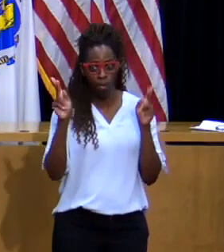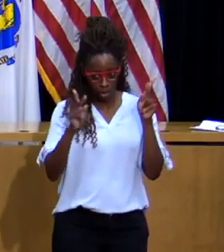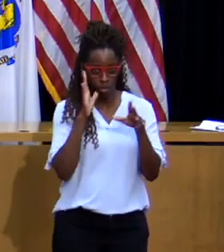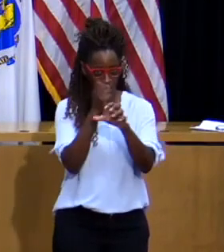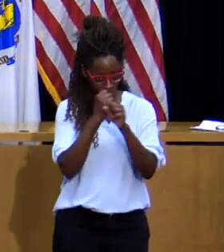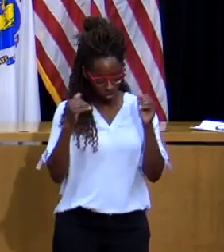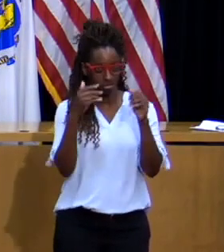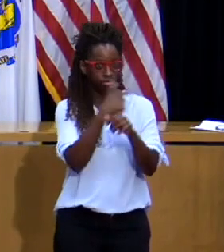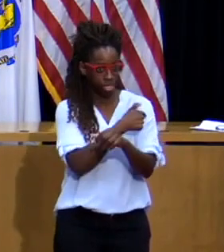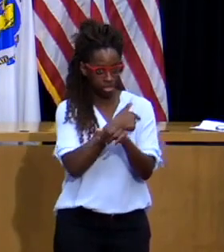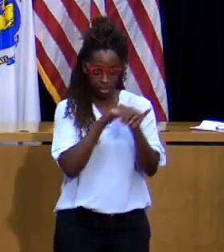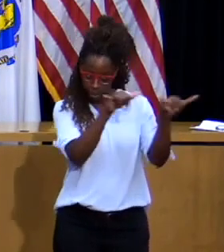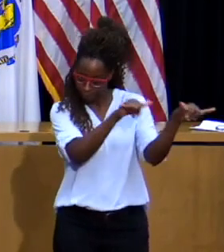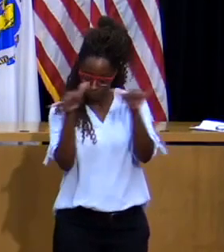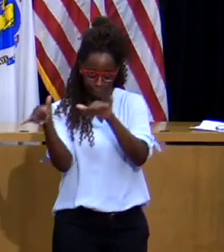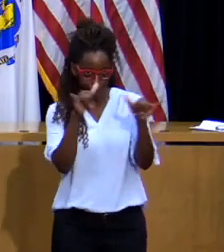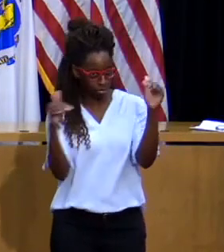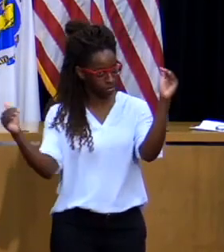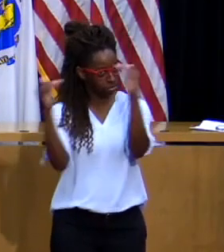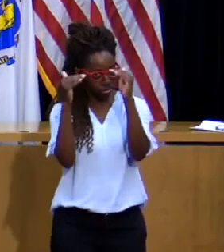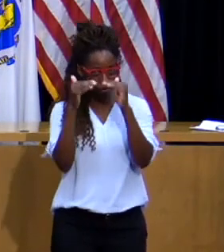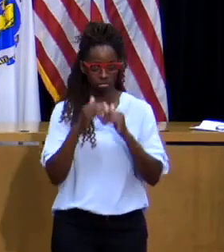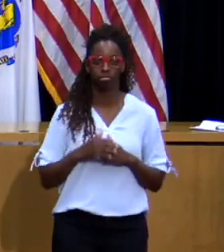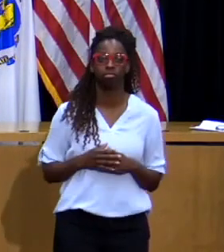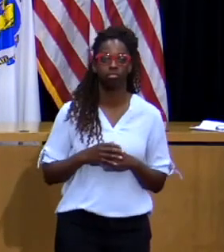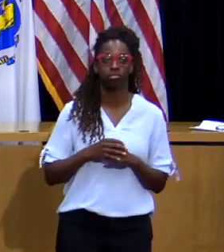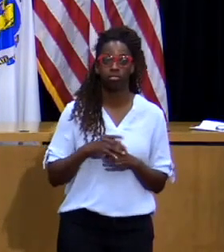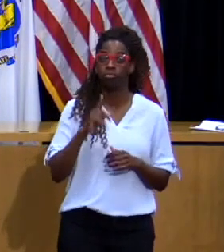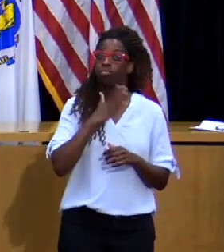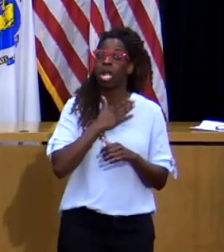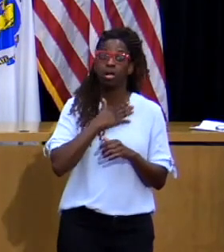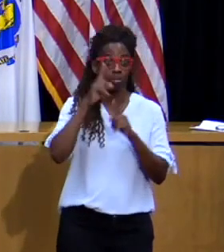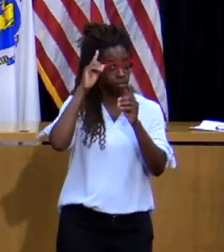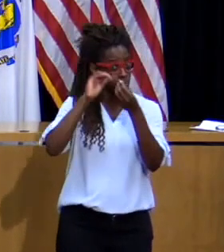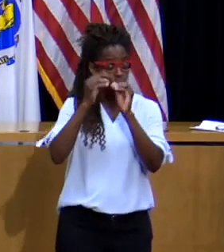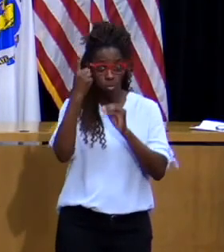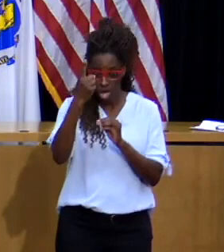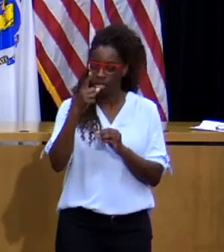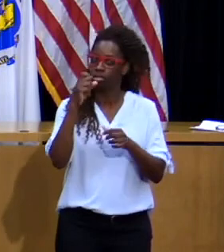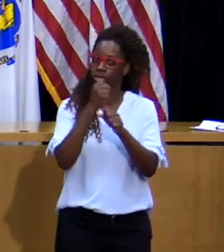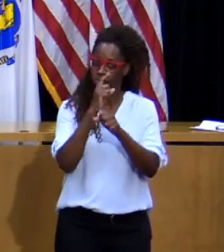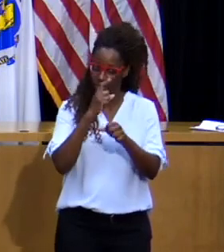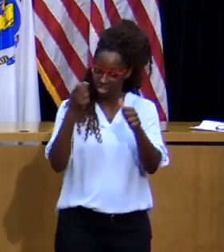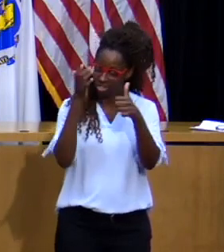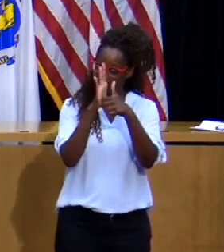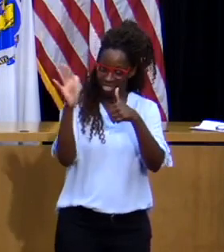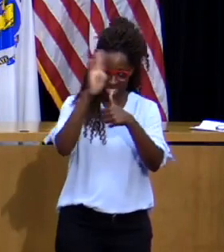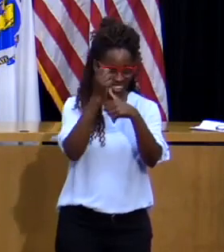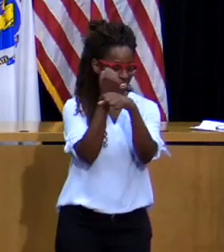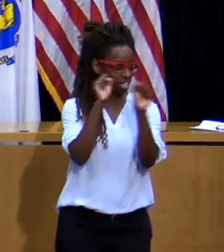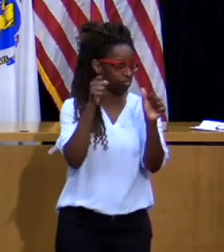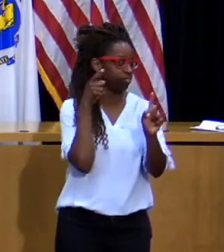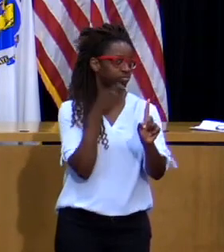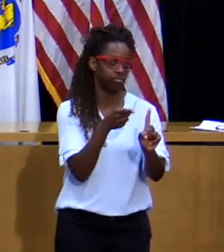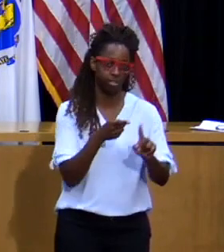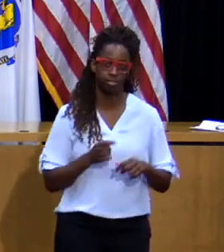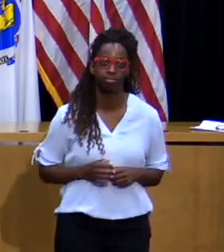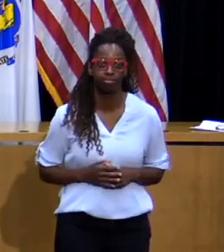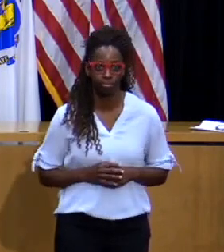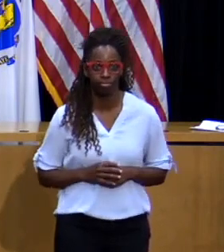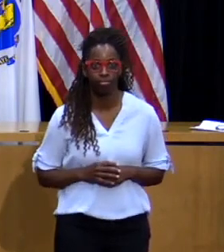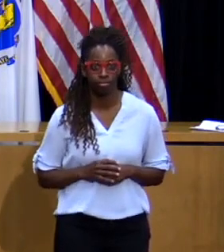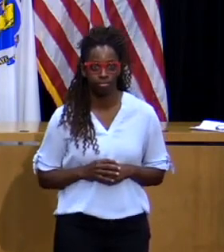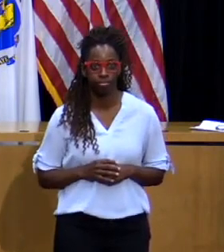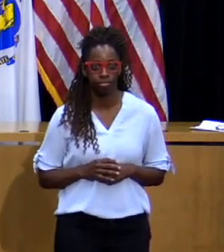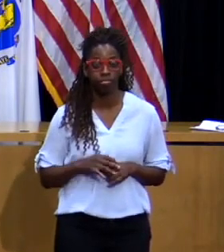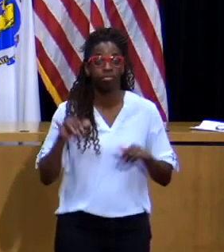to be approved or receive an emergency use authorization. The system that supports that is extraordinary,